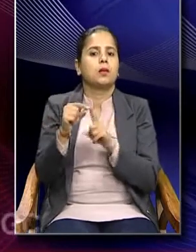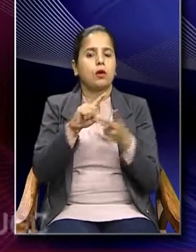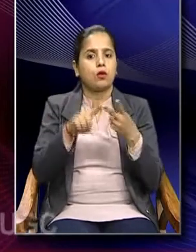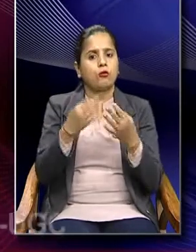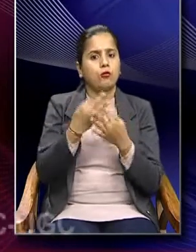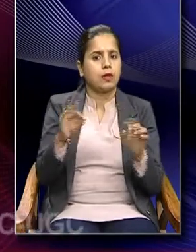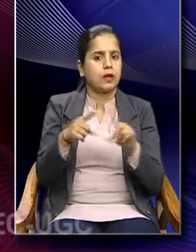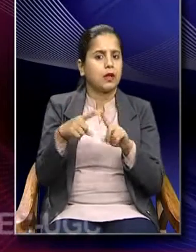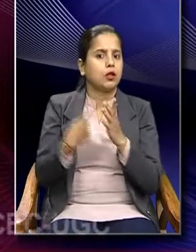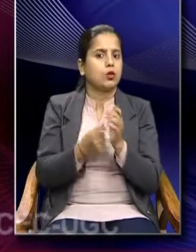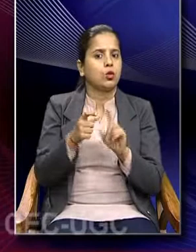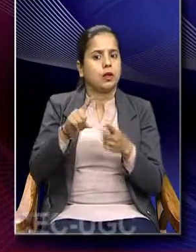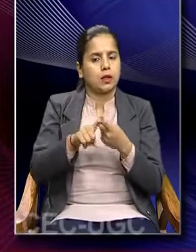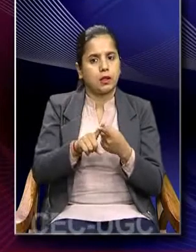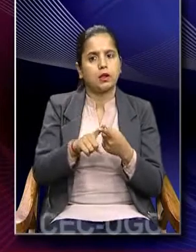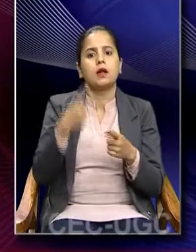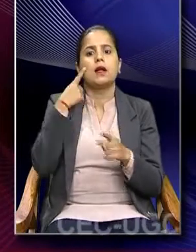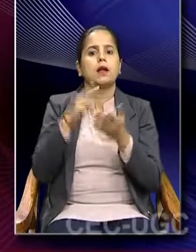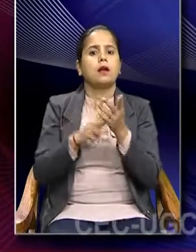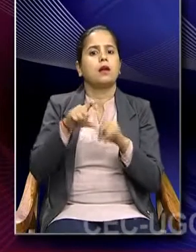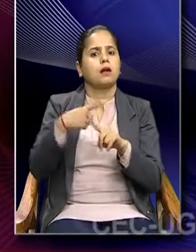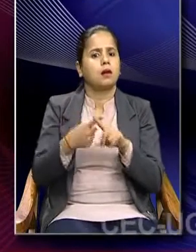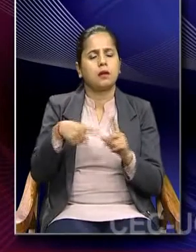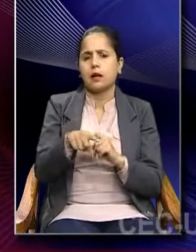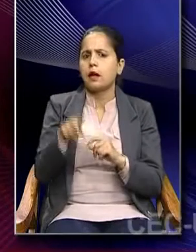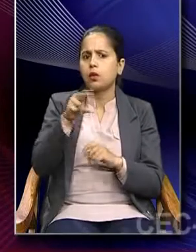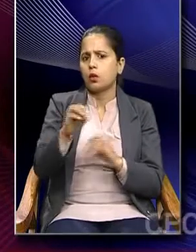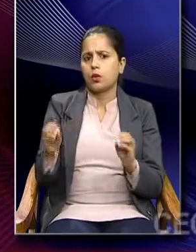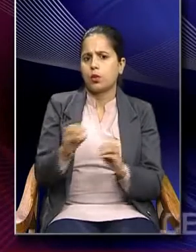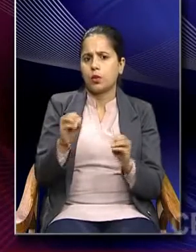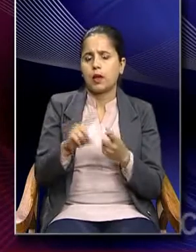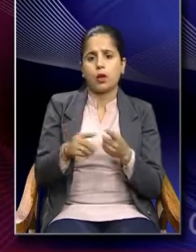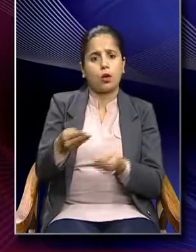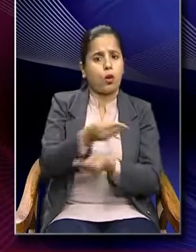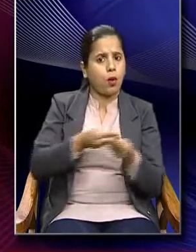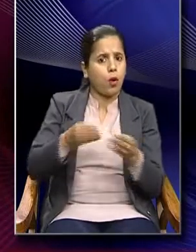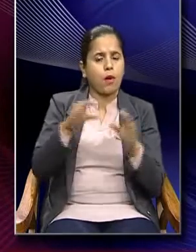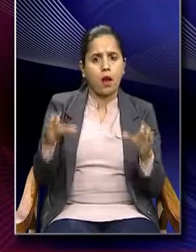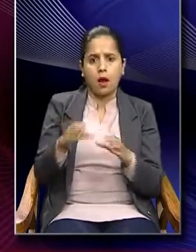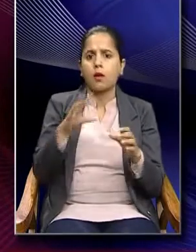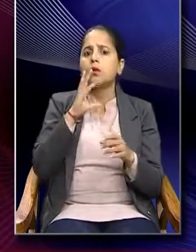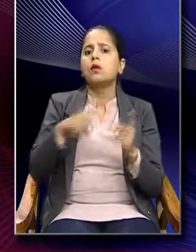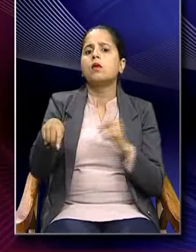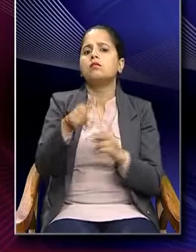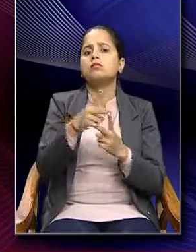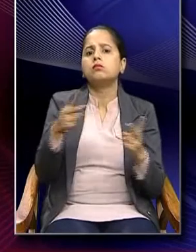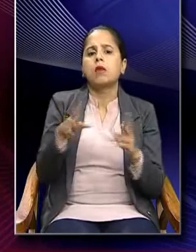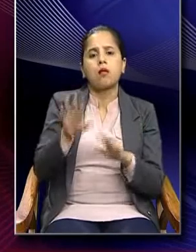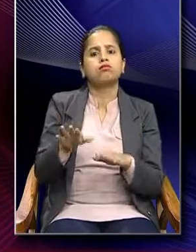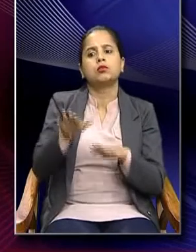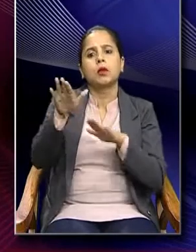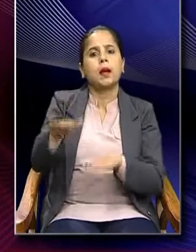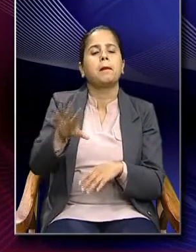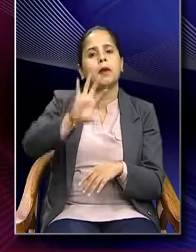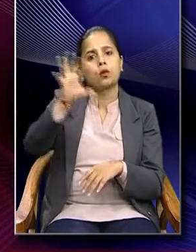index. Dependency theorists do not deny that economic activity occurs within a dependent states, but